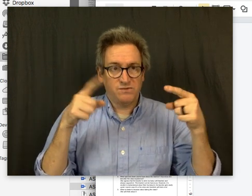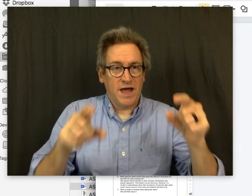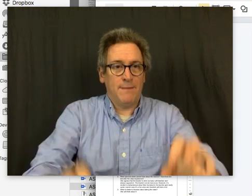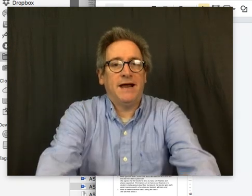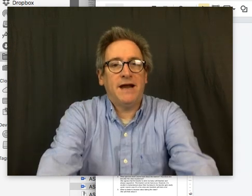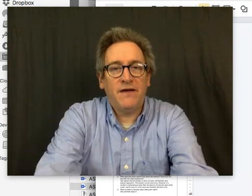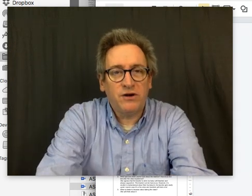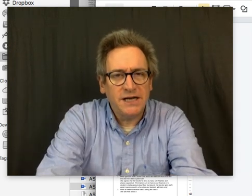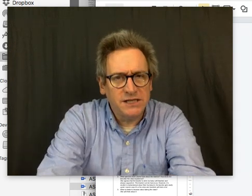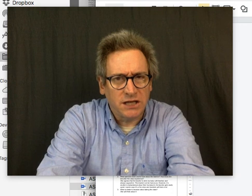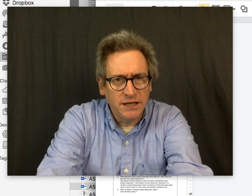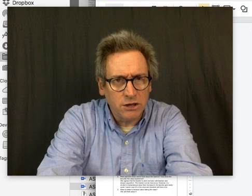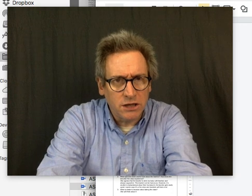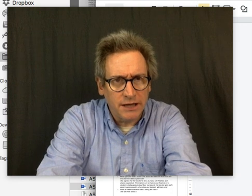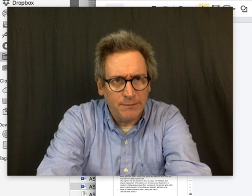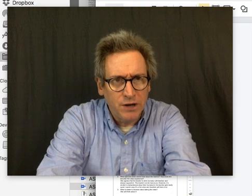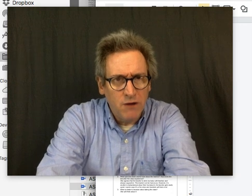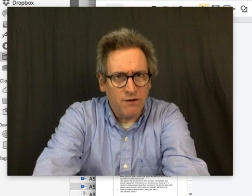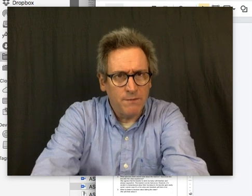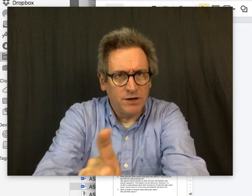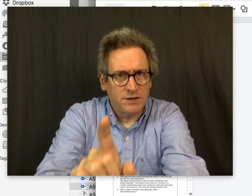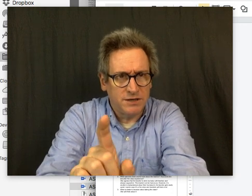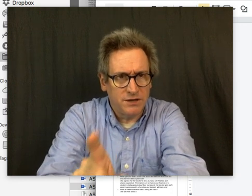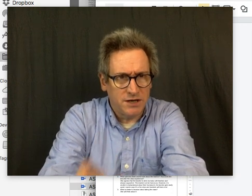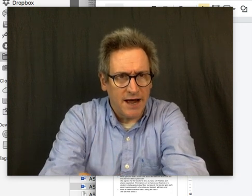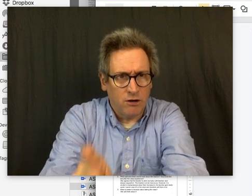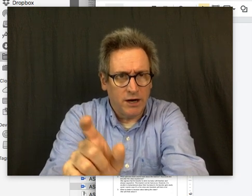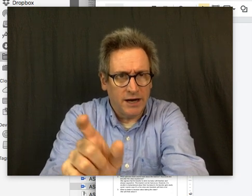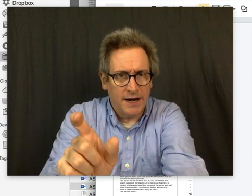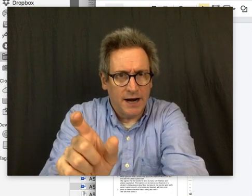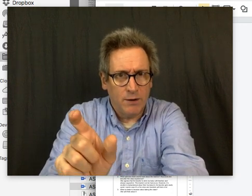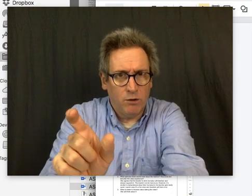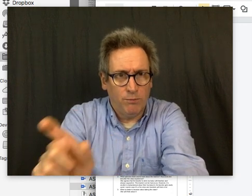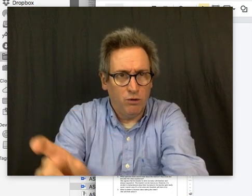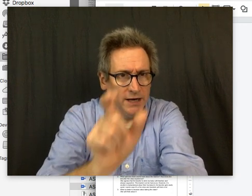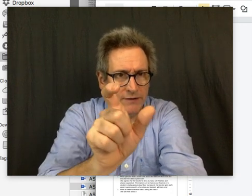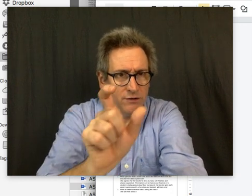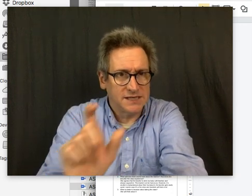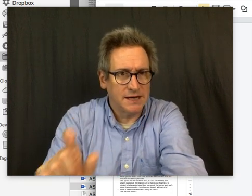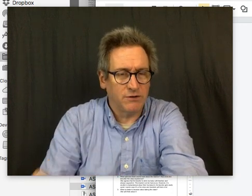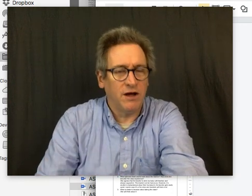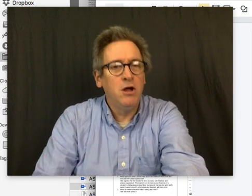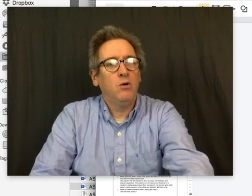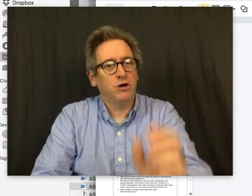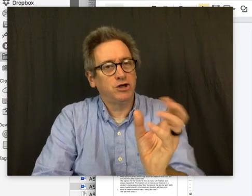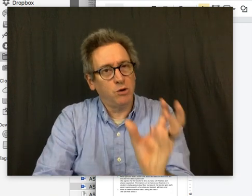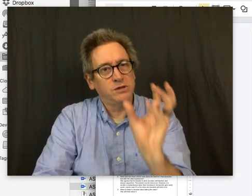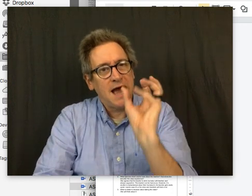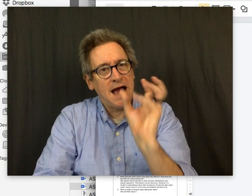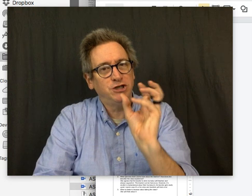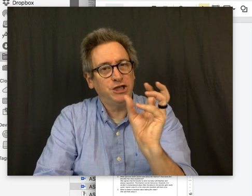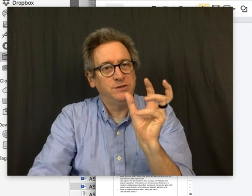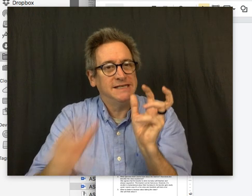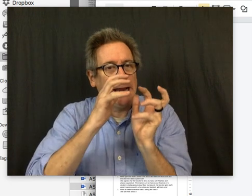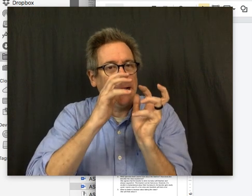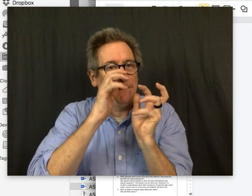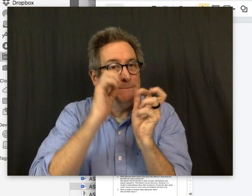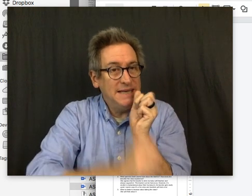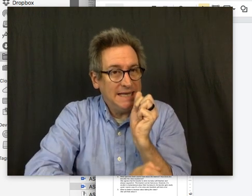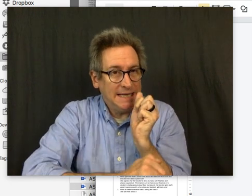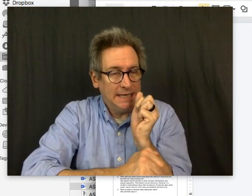those vocab. And there is a little clip from the dialogue, and I will put it in there as a separate file, where it shows how she uses